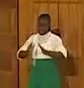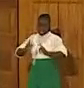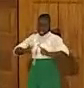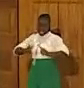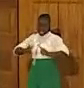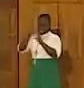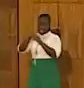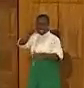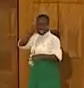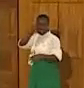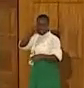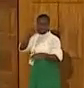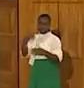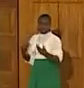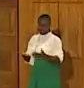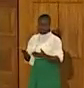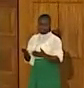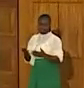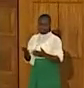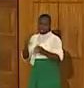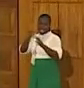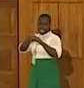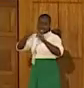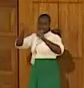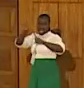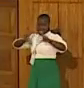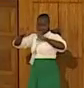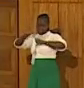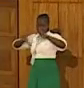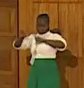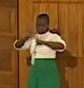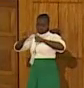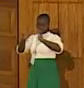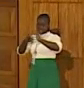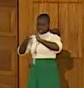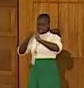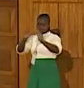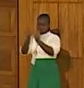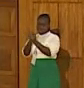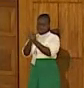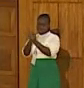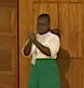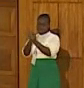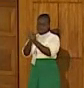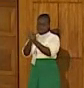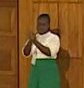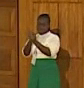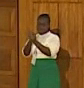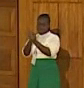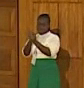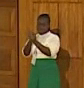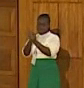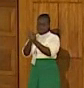Nigeria, co-chair to the PEPFAR Nigeria Laboratory Technical Working Group, and member of the National Laboratory Technical Working